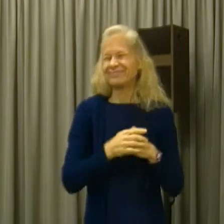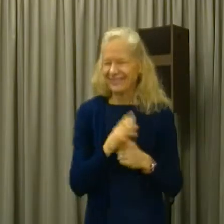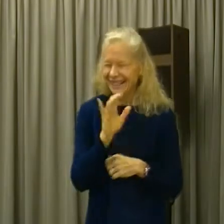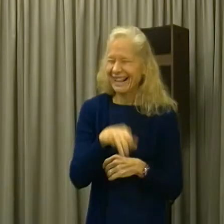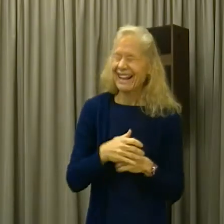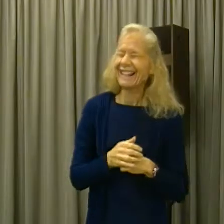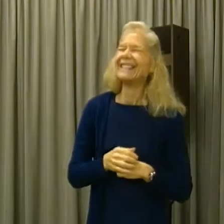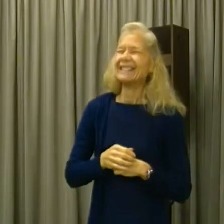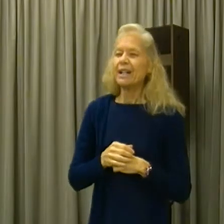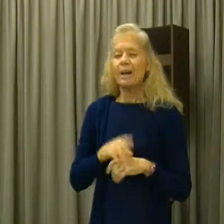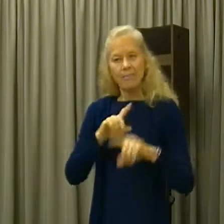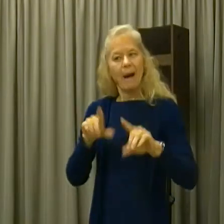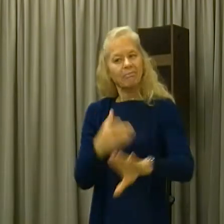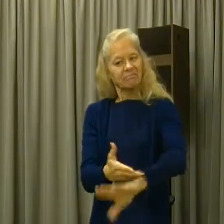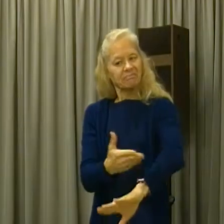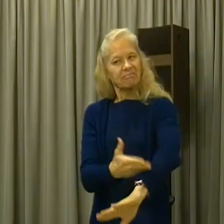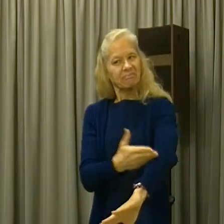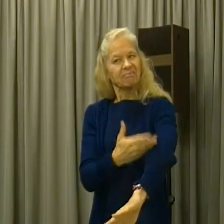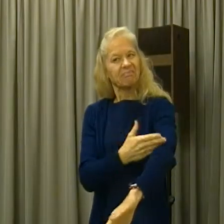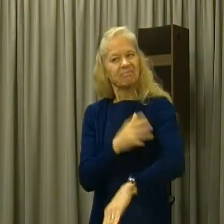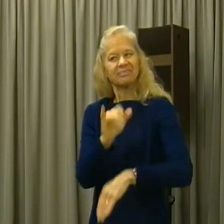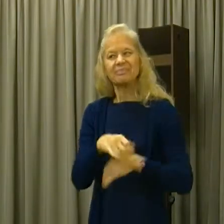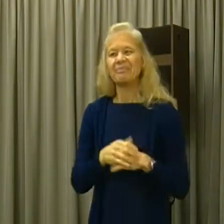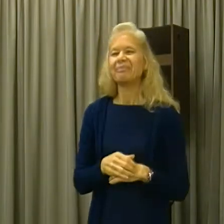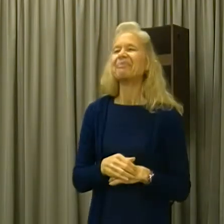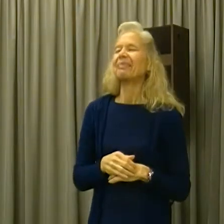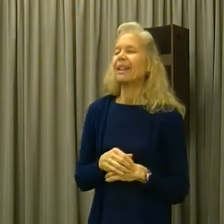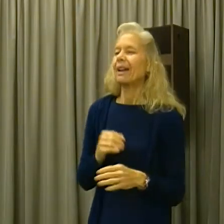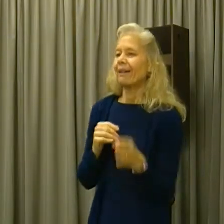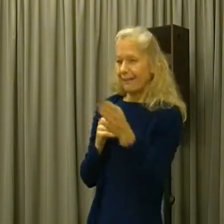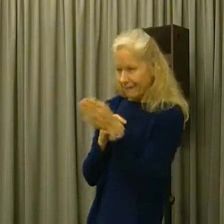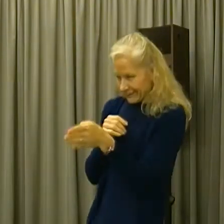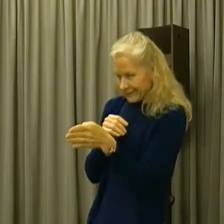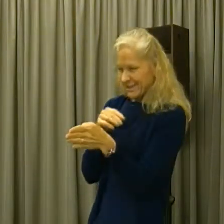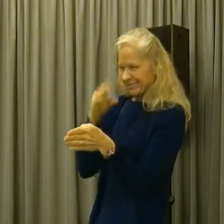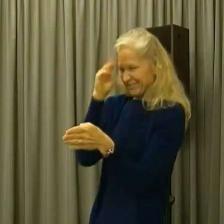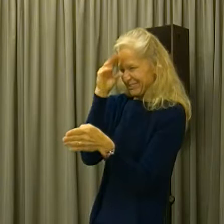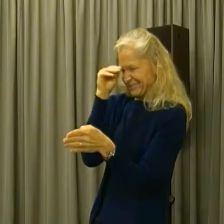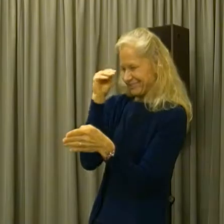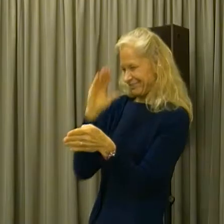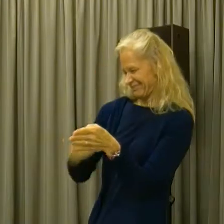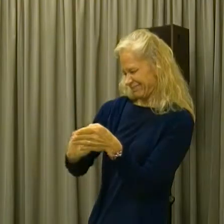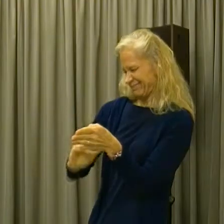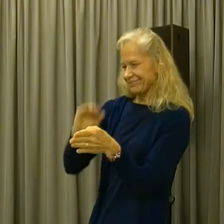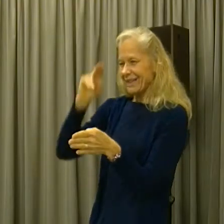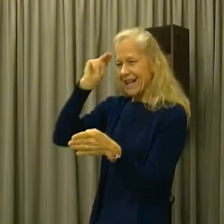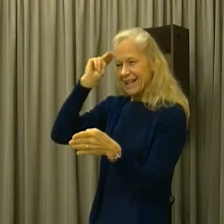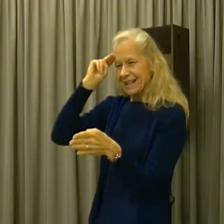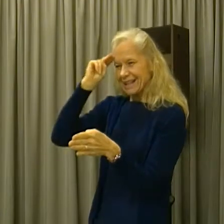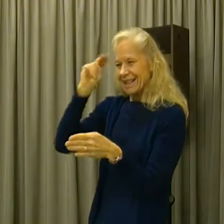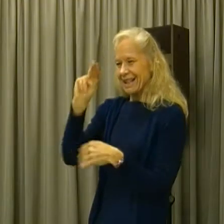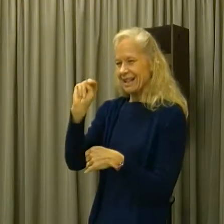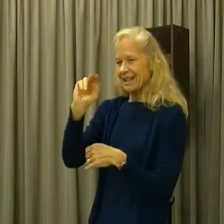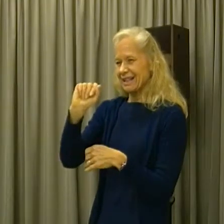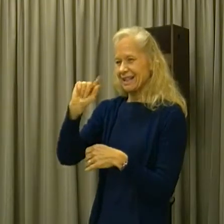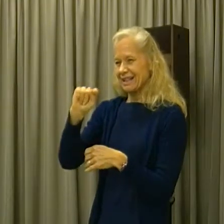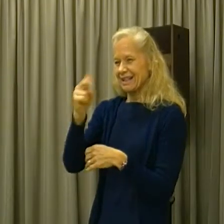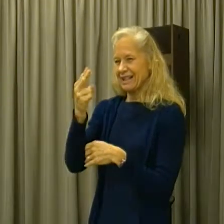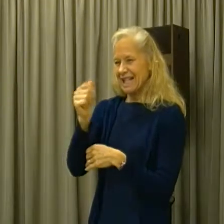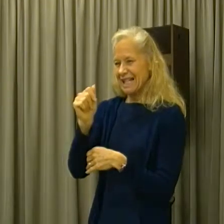Yes. Mr. Nathan. I thank you for my mom and dad. Amen. Amen. You have a good